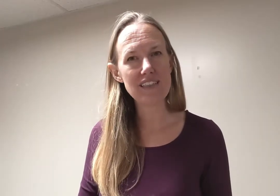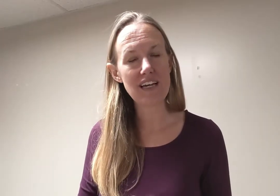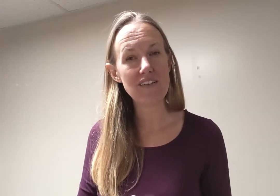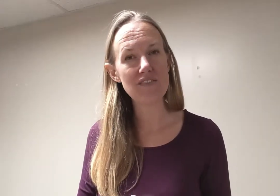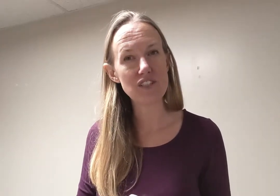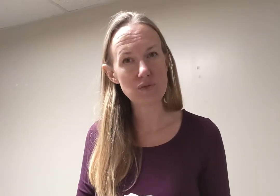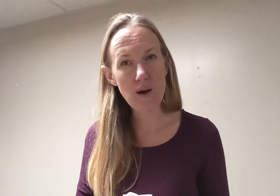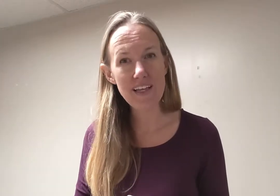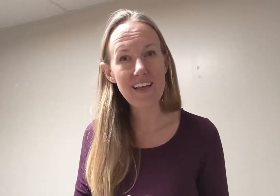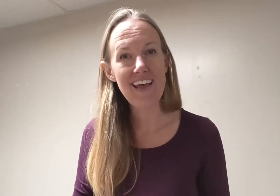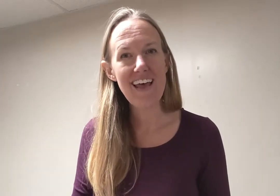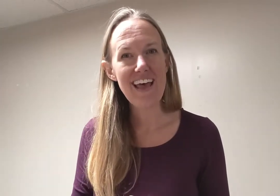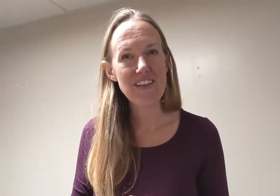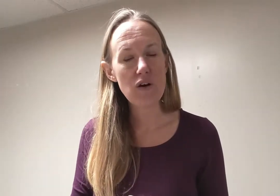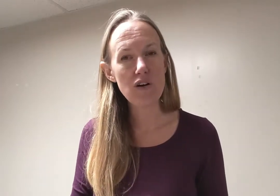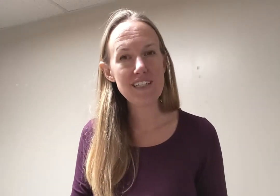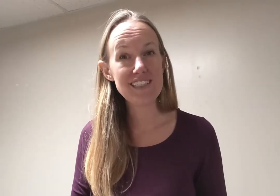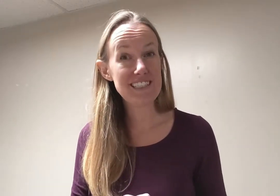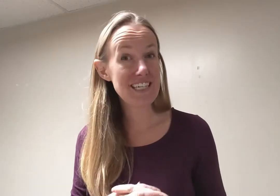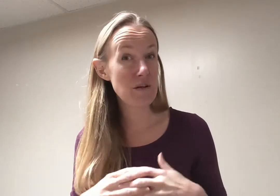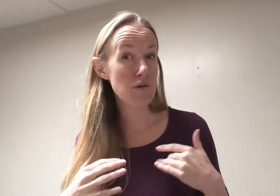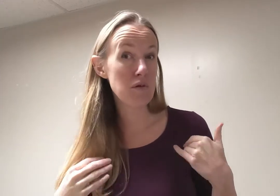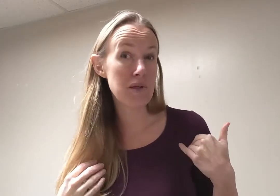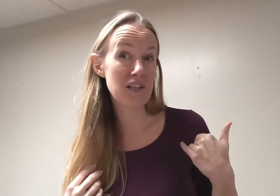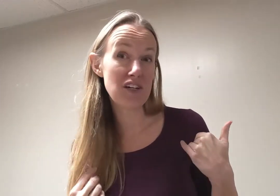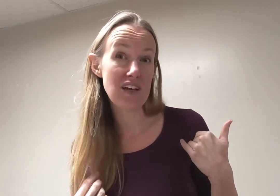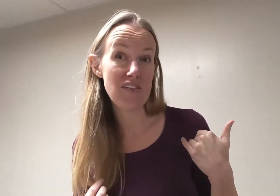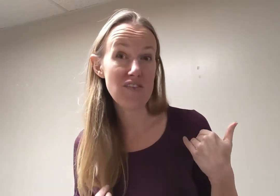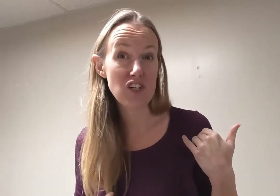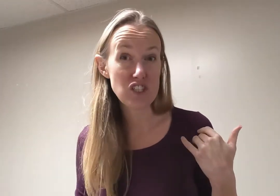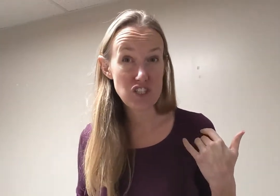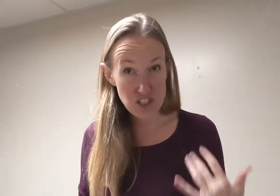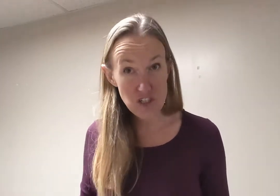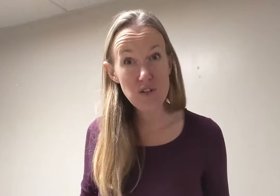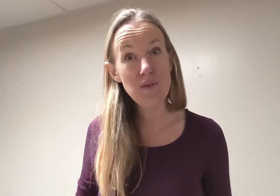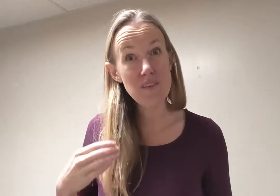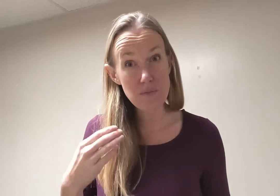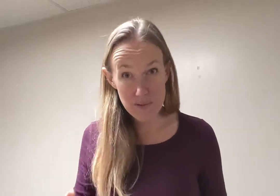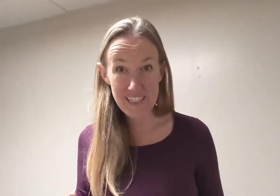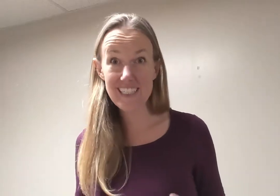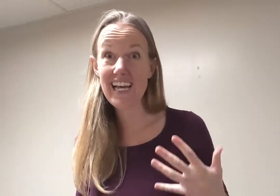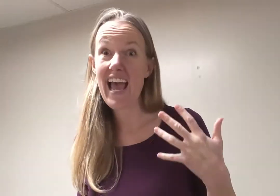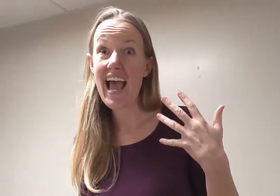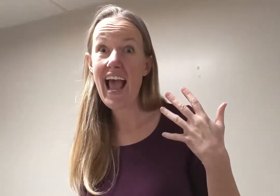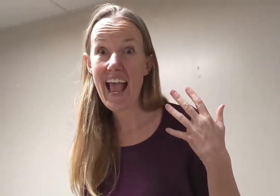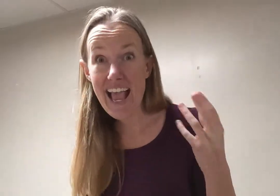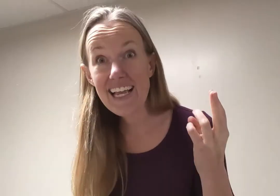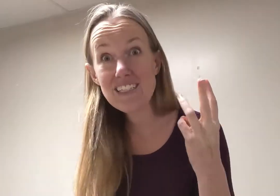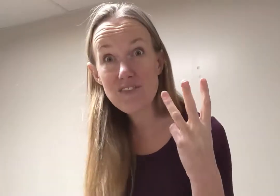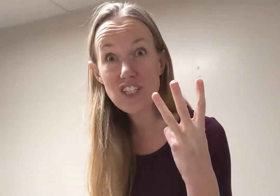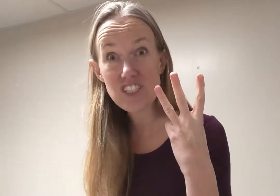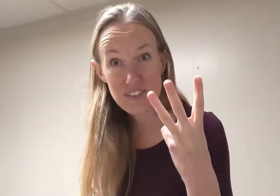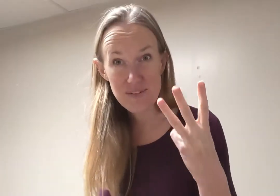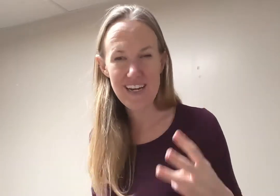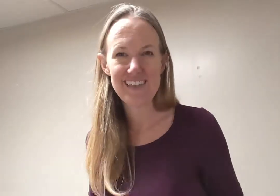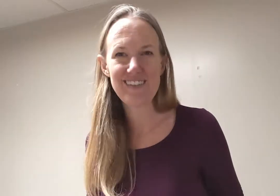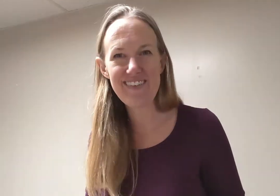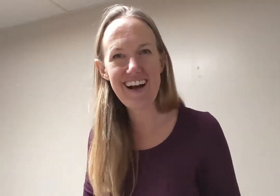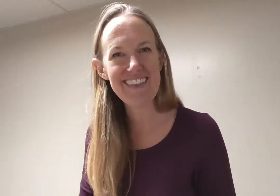sign verse 1 and the chorus. Today we will be learning verse 2, the bridge, and verse 3. So we've got lots